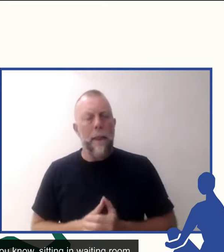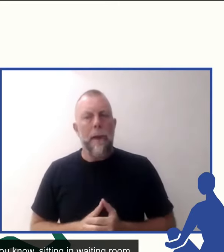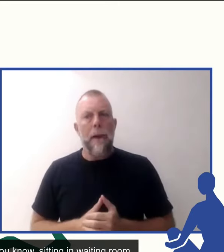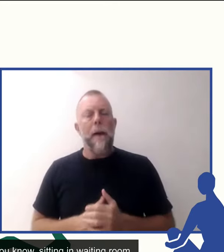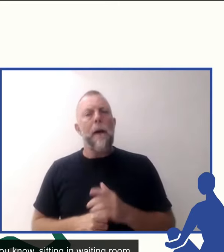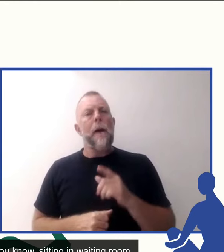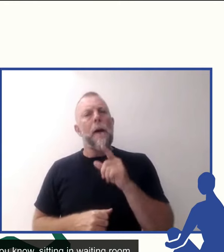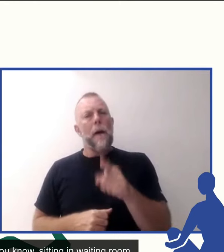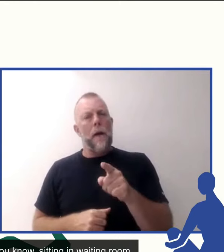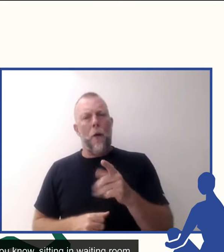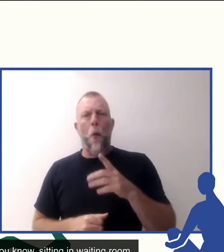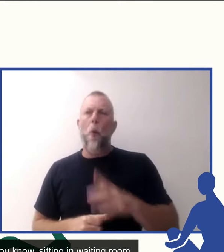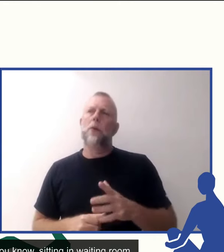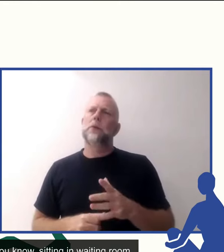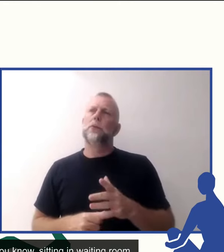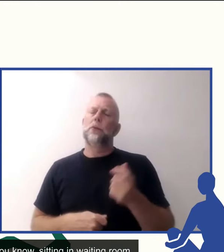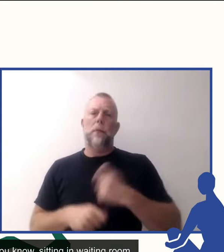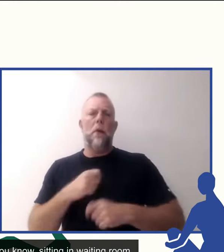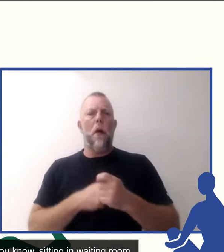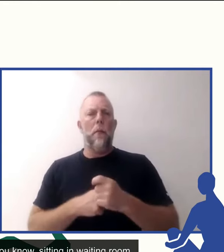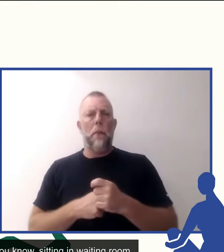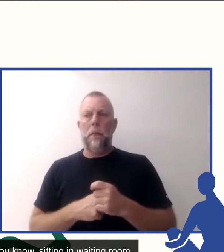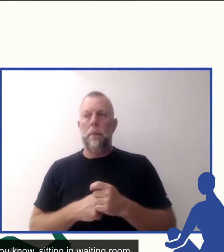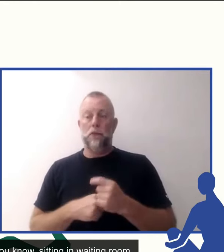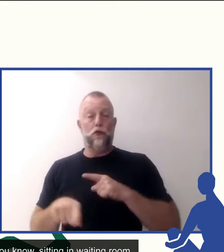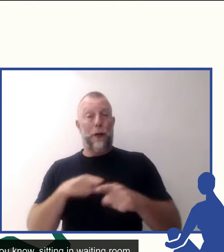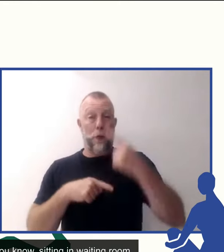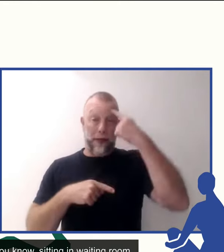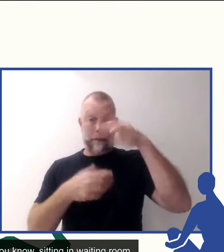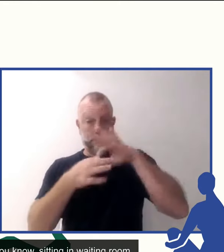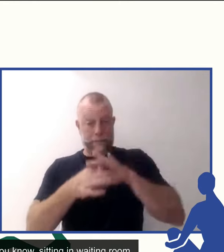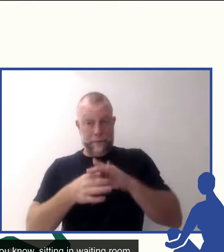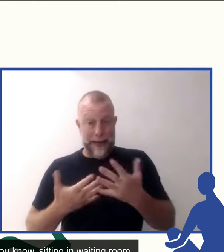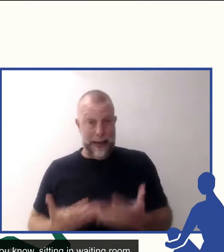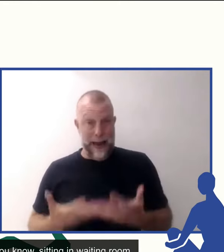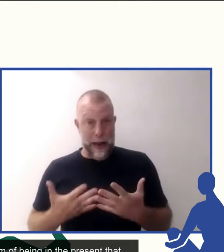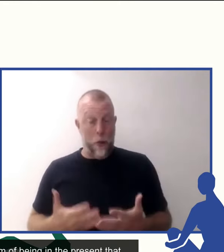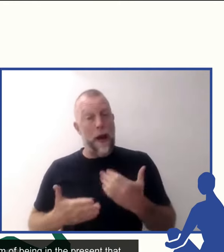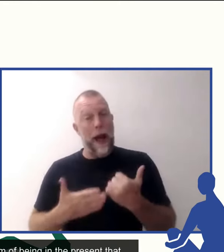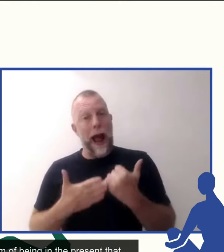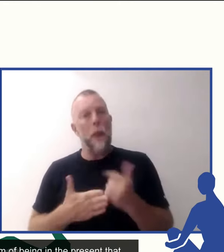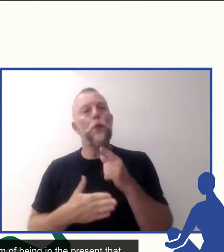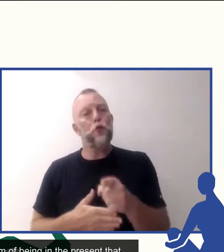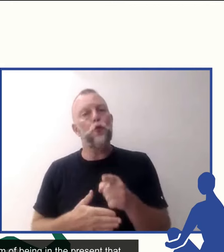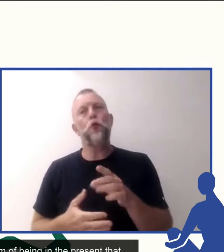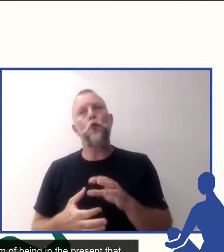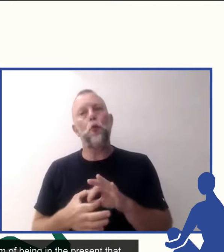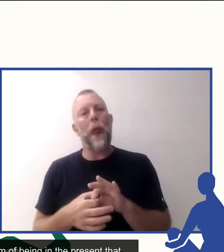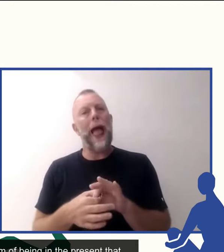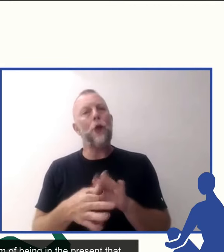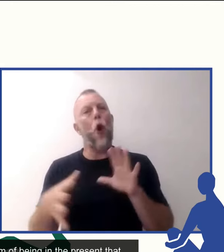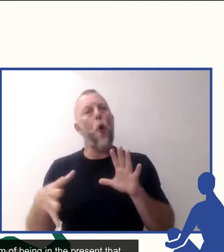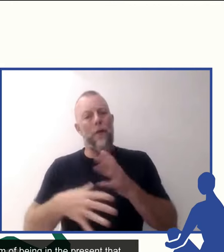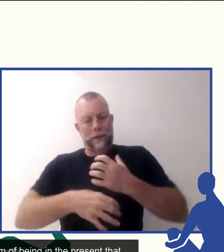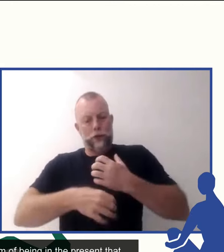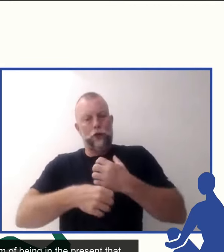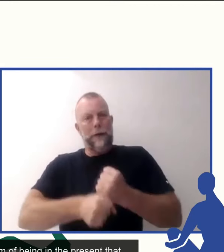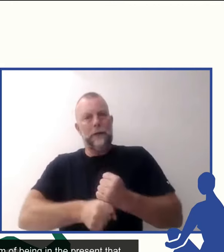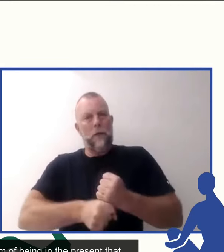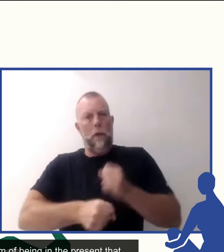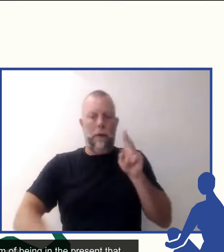to a form of being in the present that enables you to let go of that very stressful